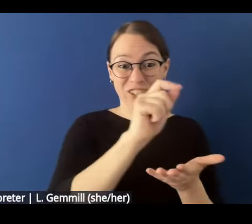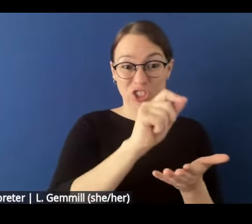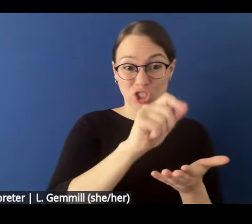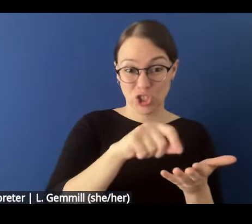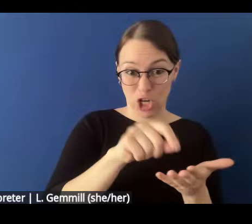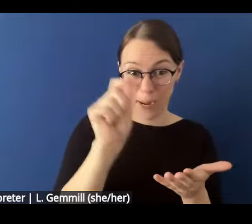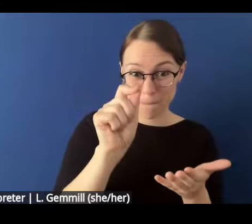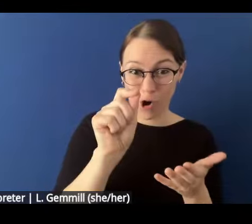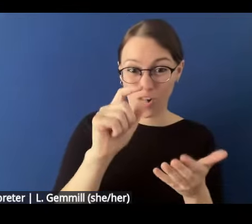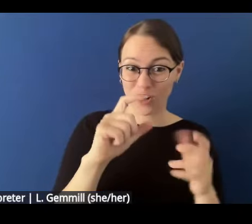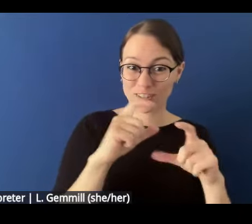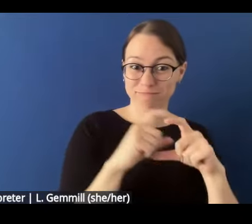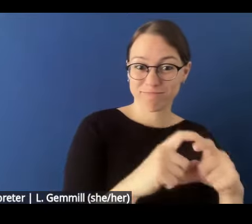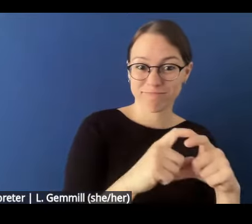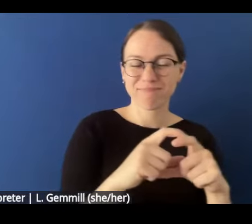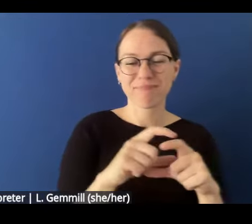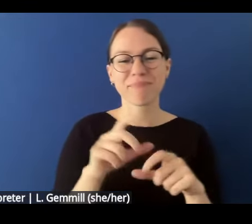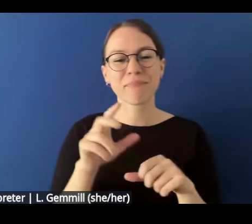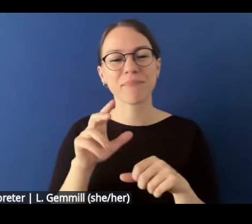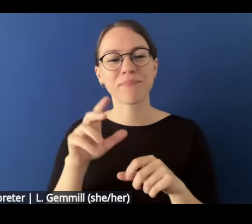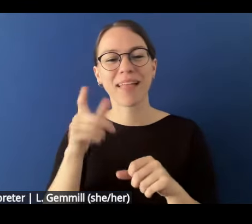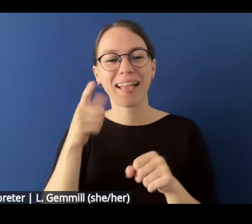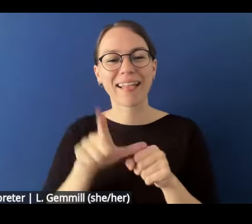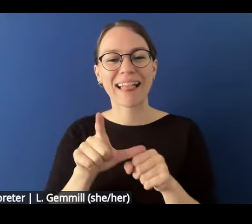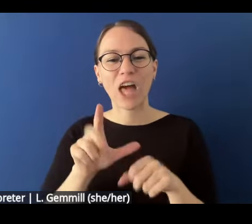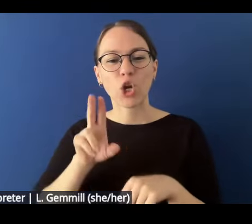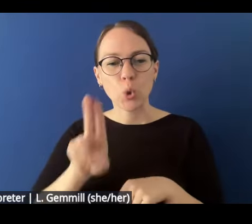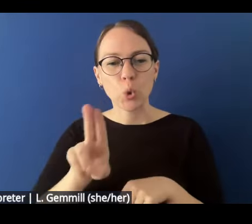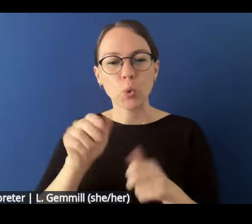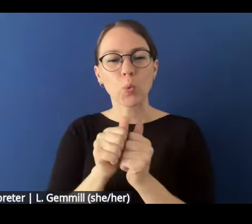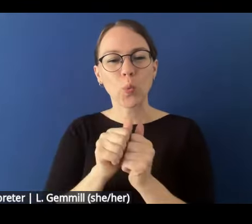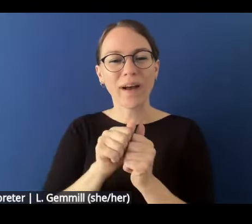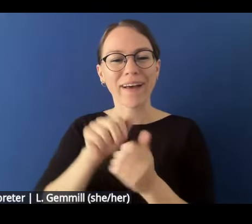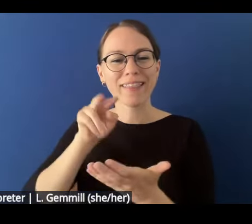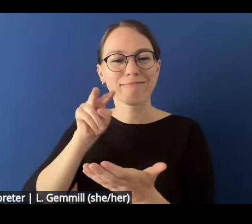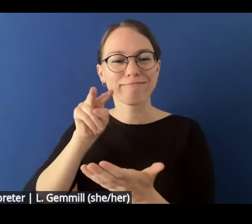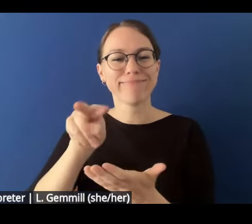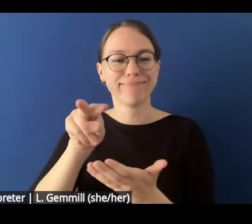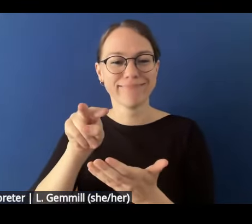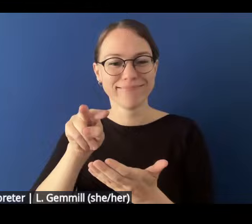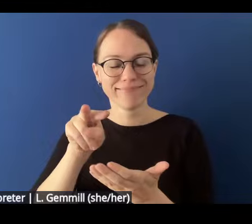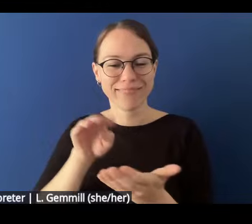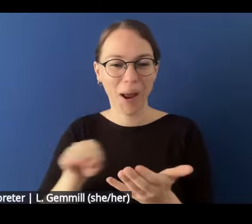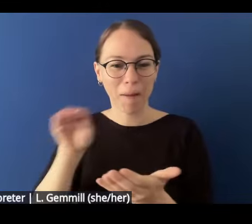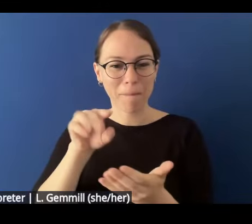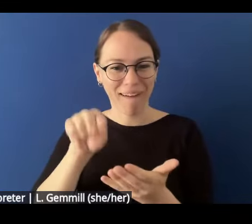The ballot question manual, page 18, section K,